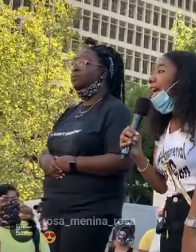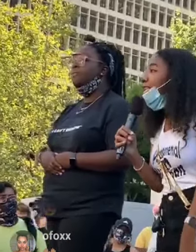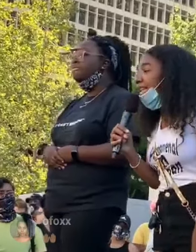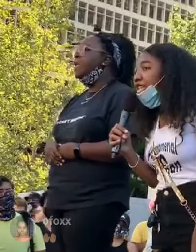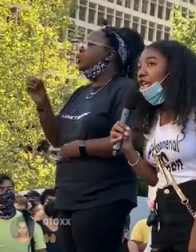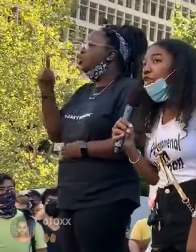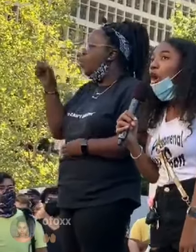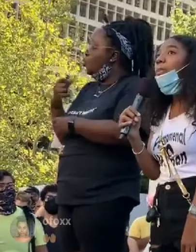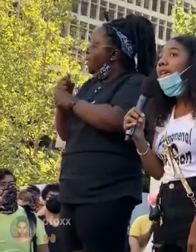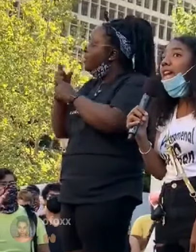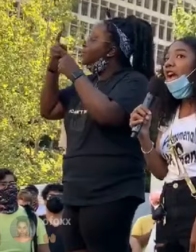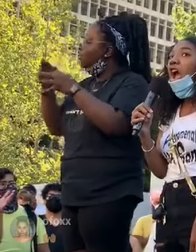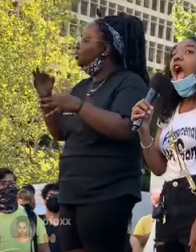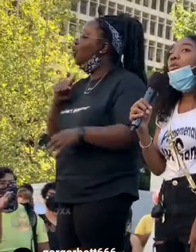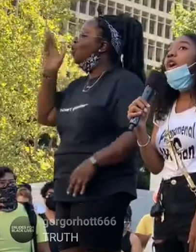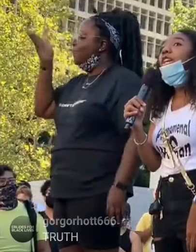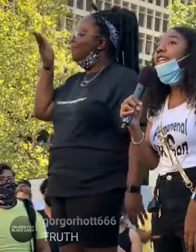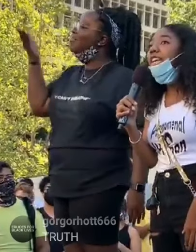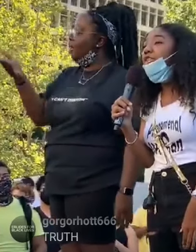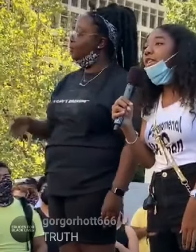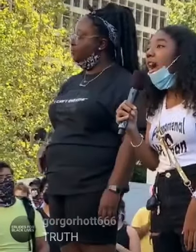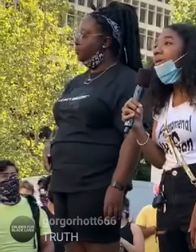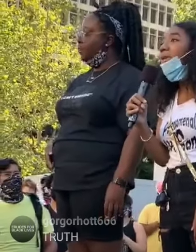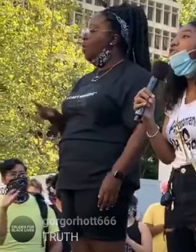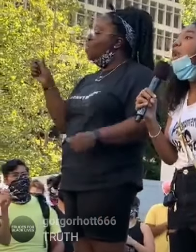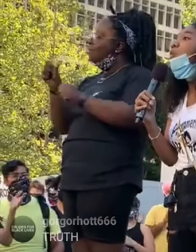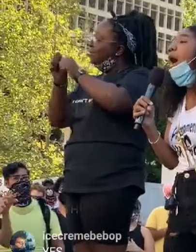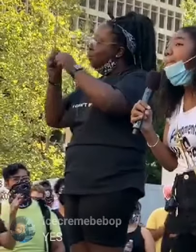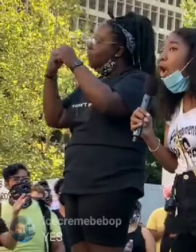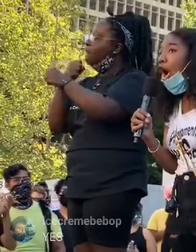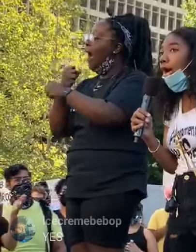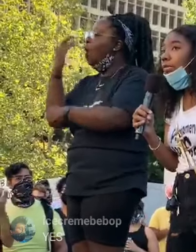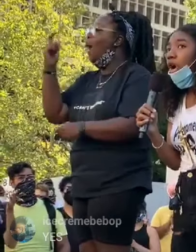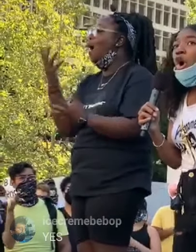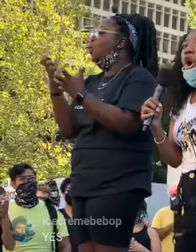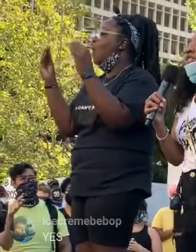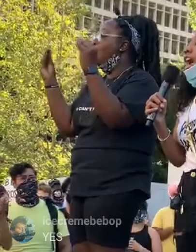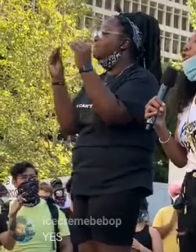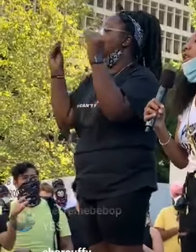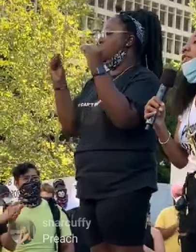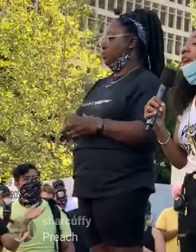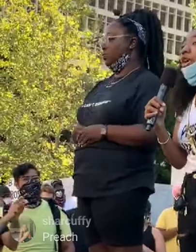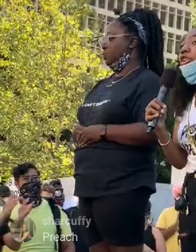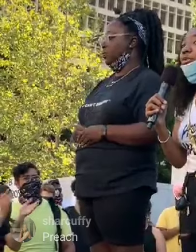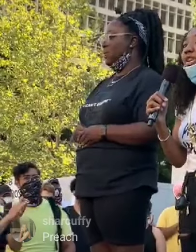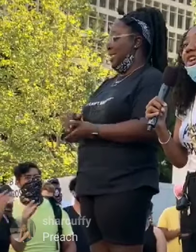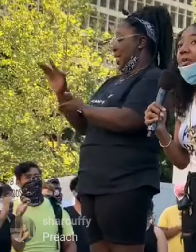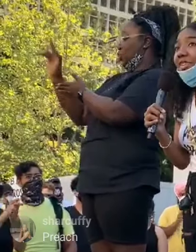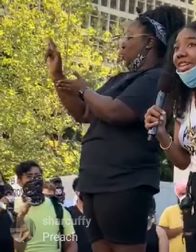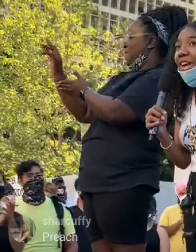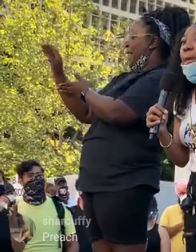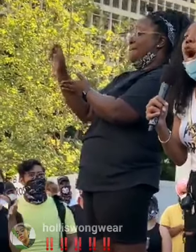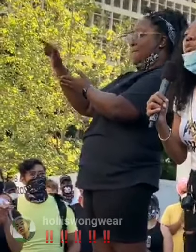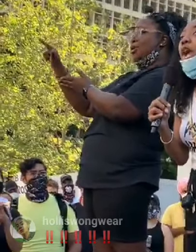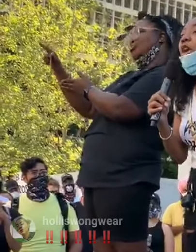So when you make that decision, we'll be there. And we're gonna continue to fight because we want more. That 25 million